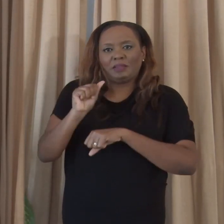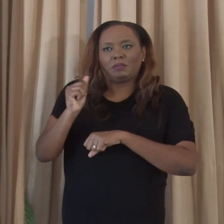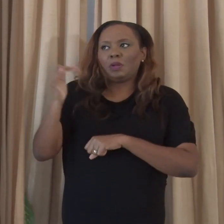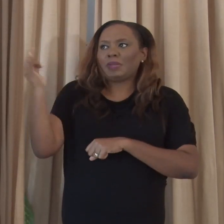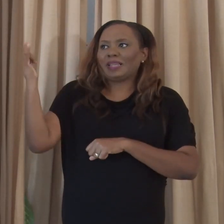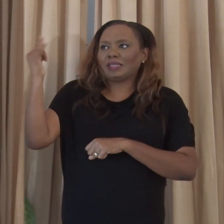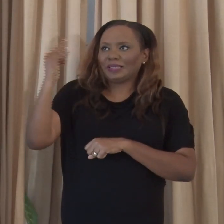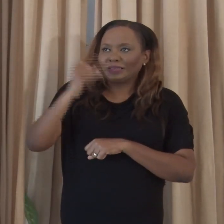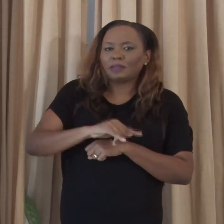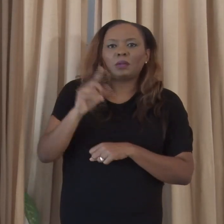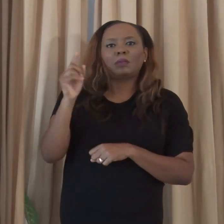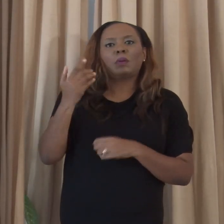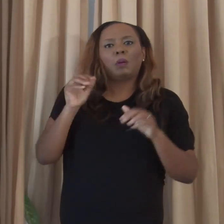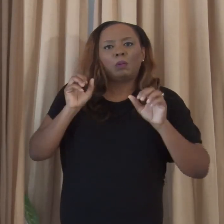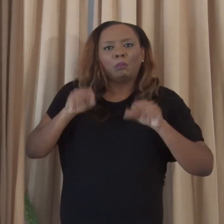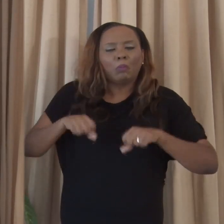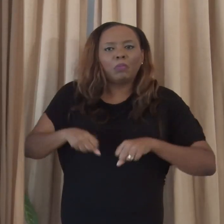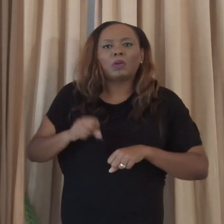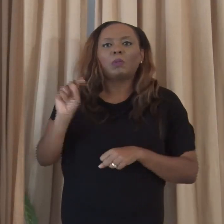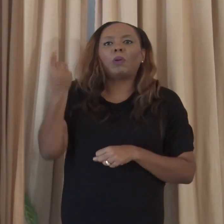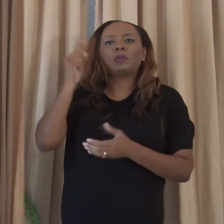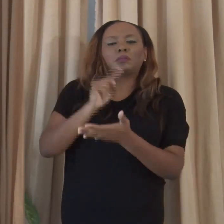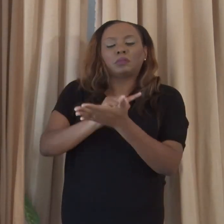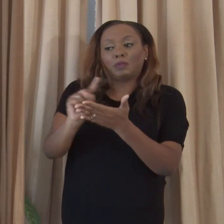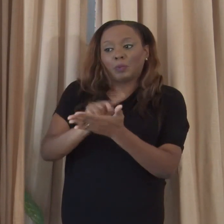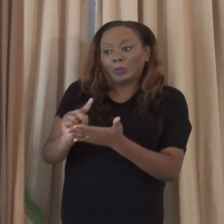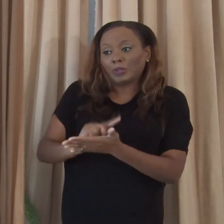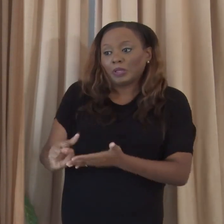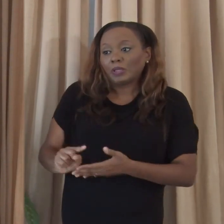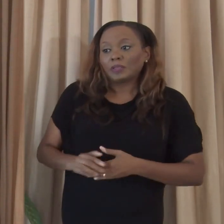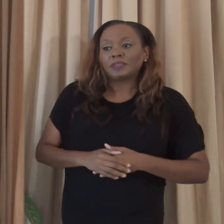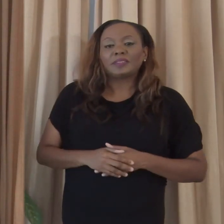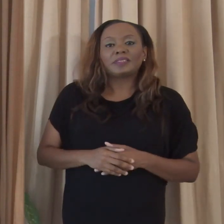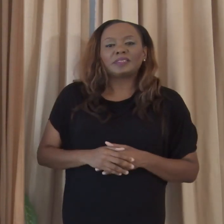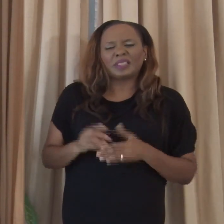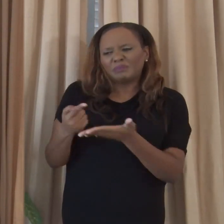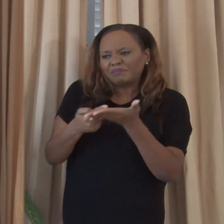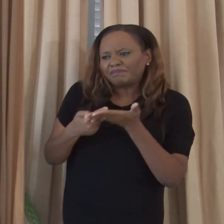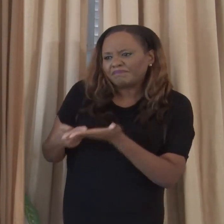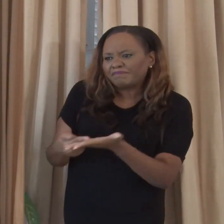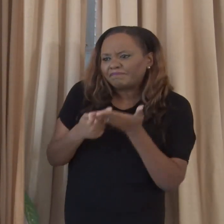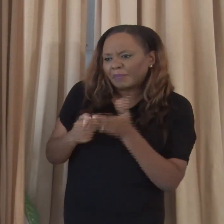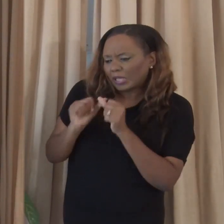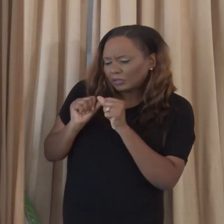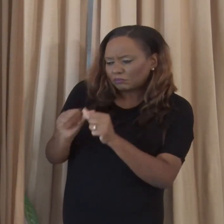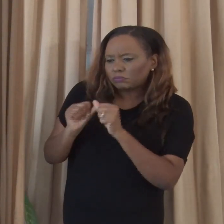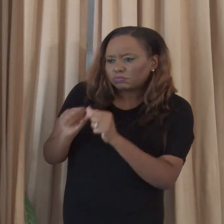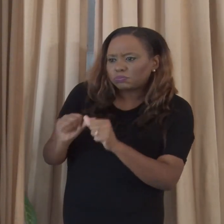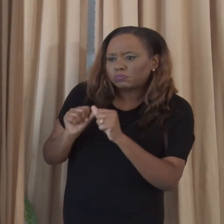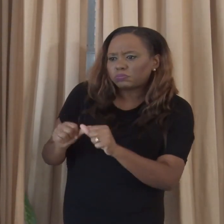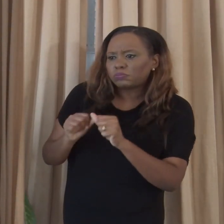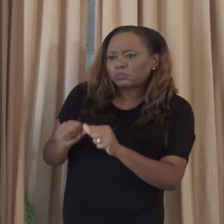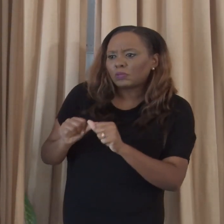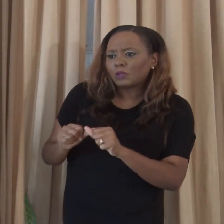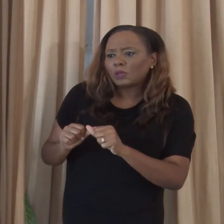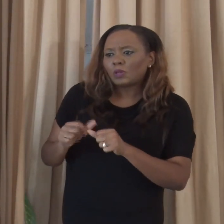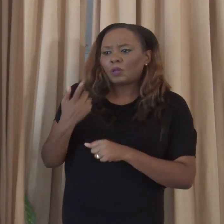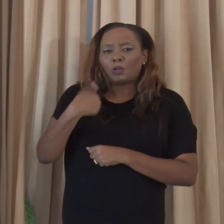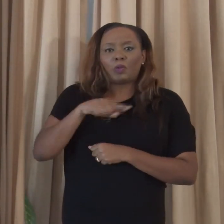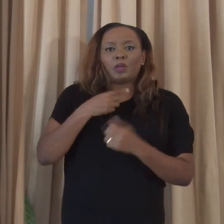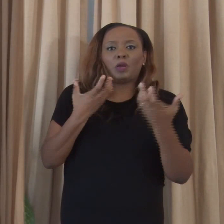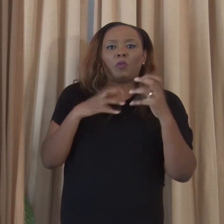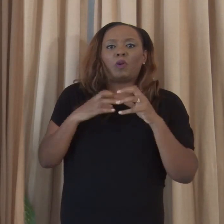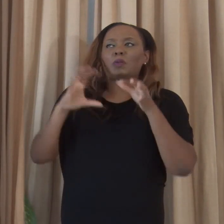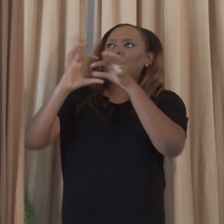this difficult period. Those discussions continue to be ongoing with a view to making sure that we are not in any way cut off from the